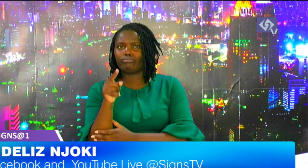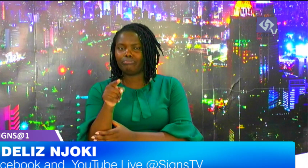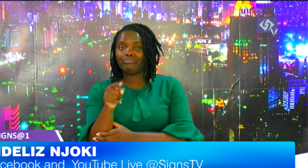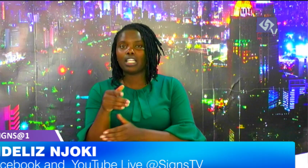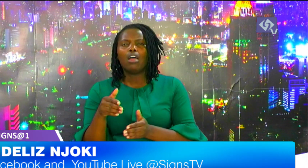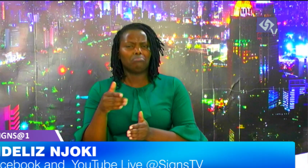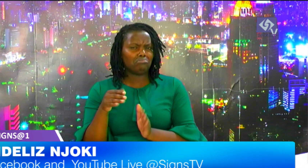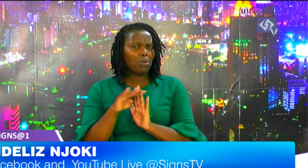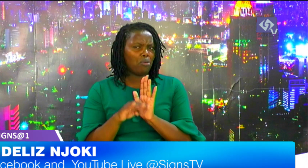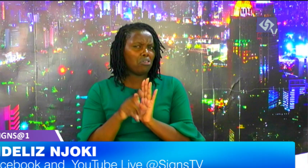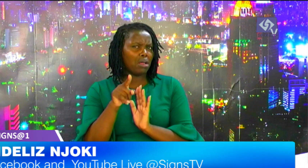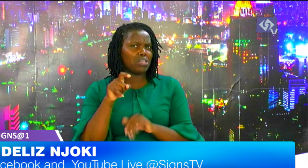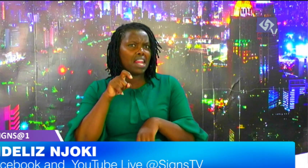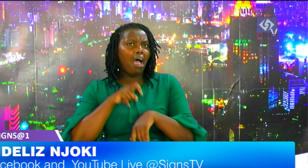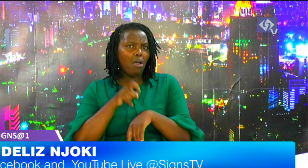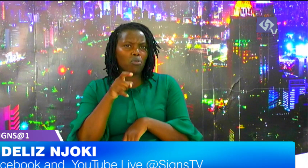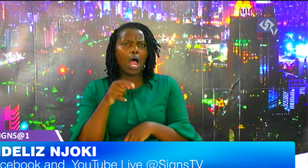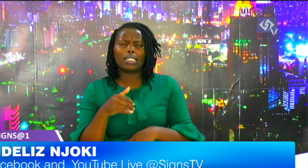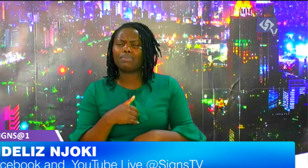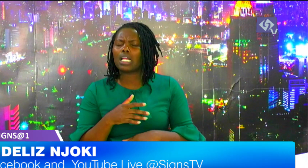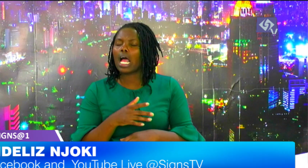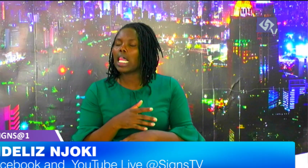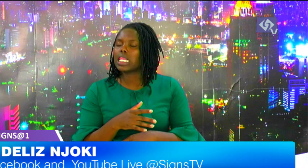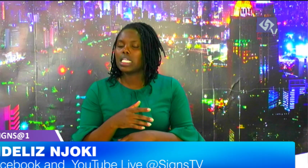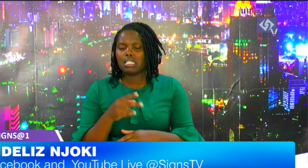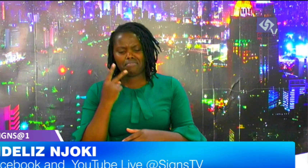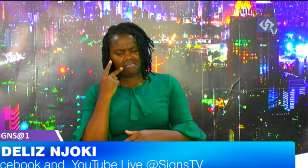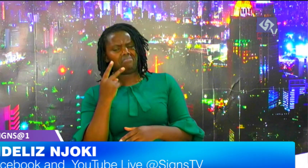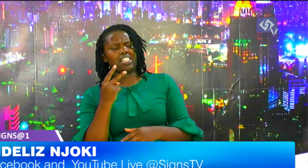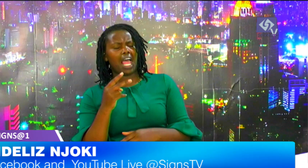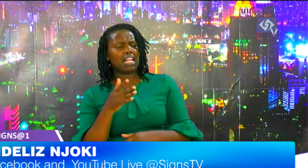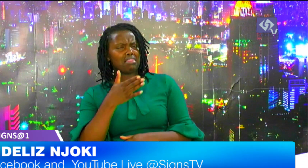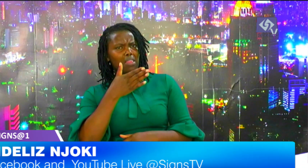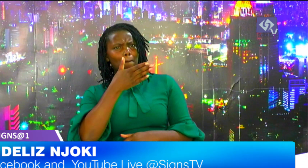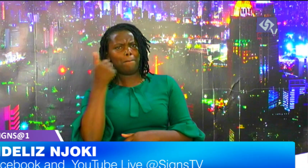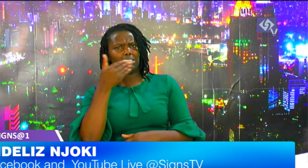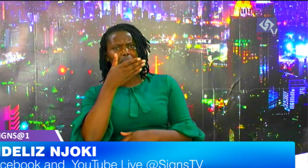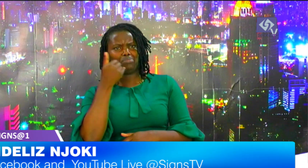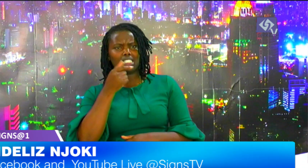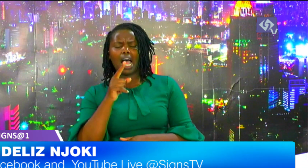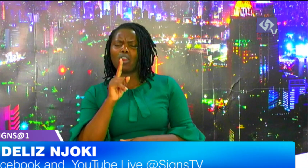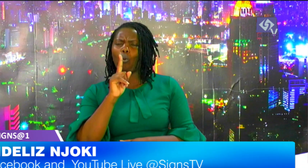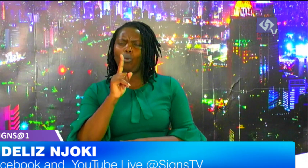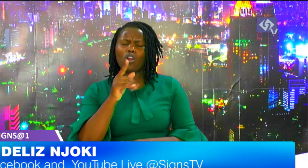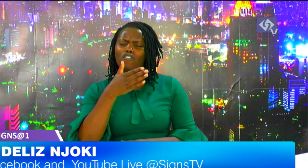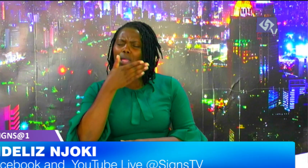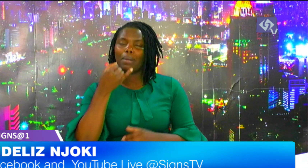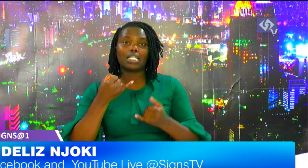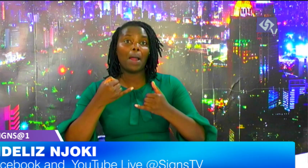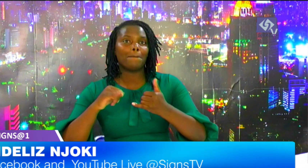Rupingazi Weru irrigation scheme in Embu has been ranked as one of the best implemented